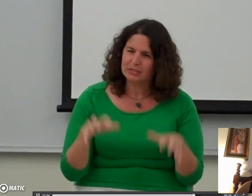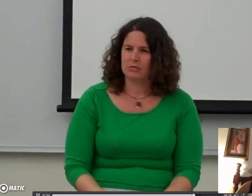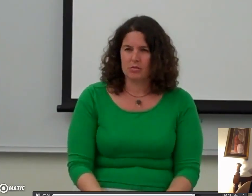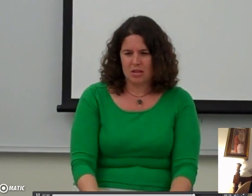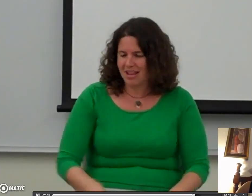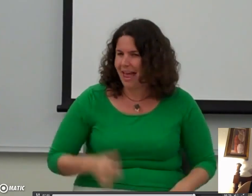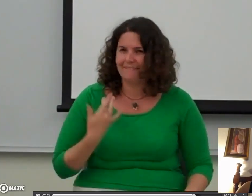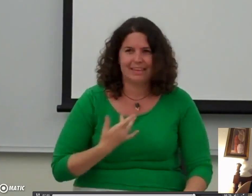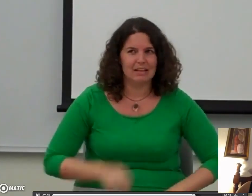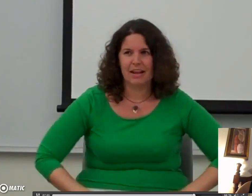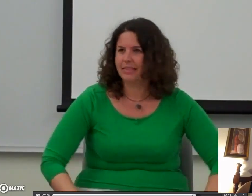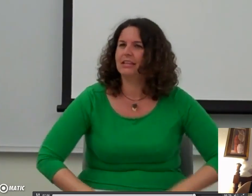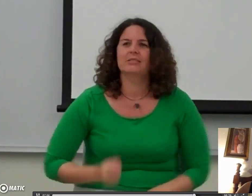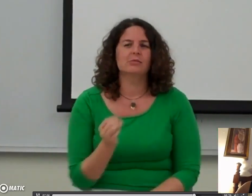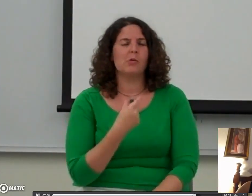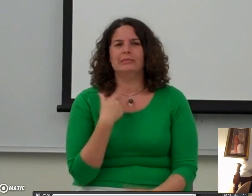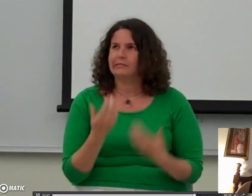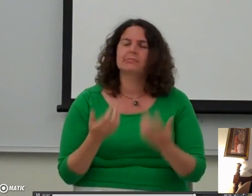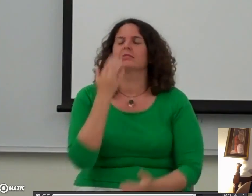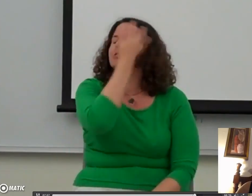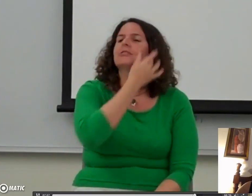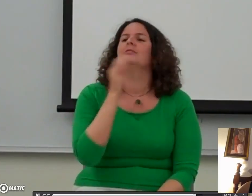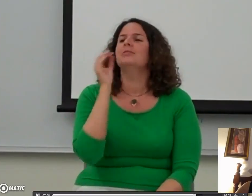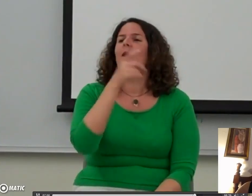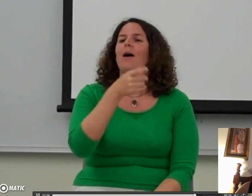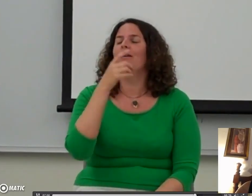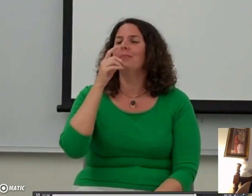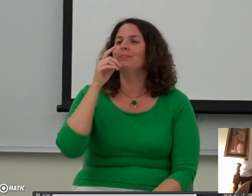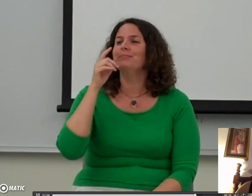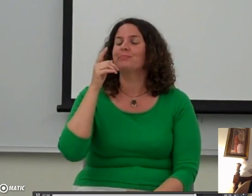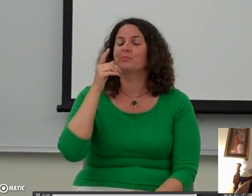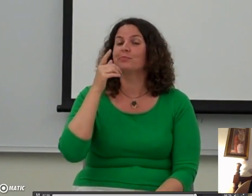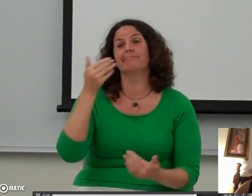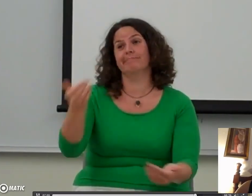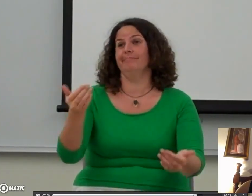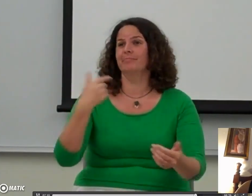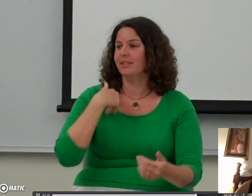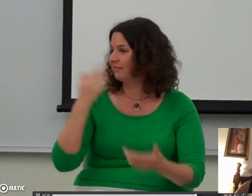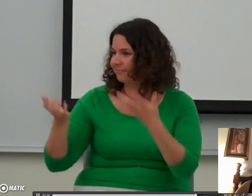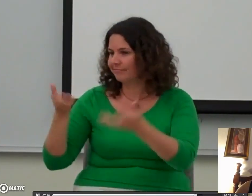all the gear off. And I couldn't feel anything. I was that cold. So